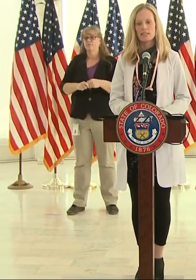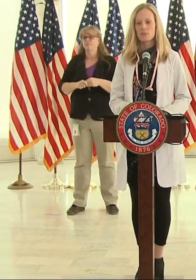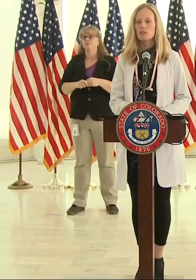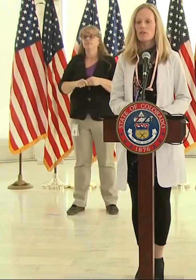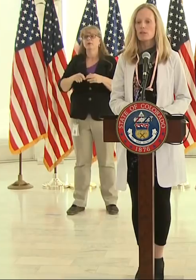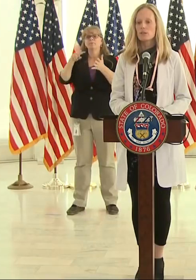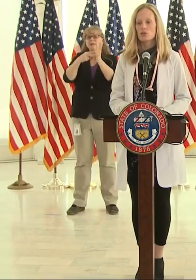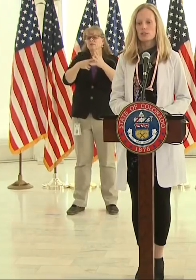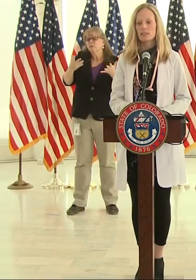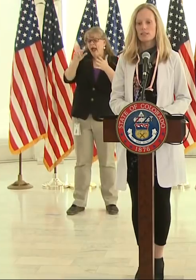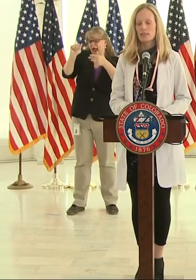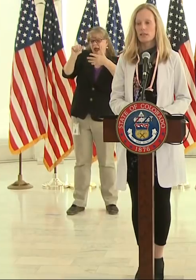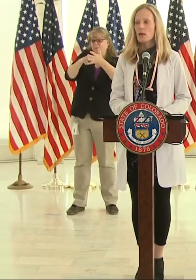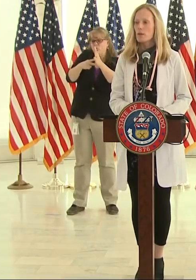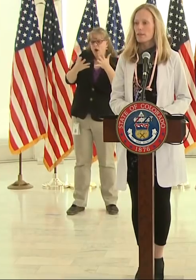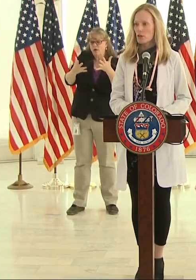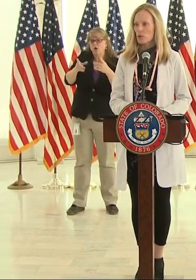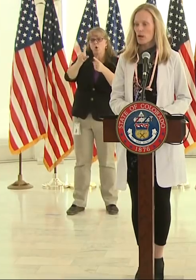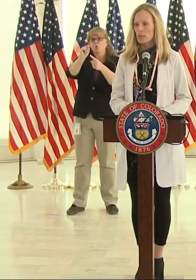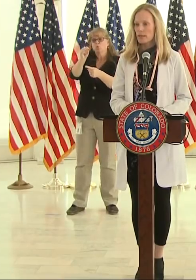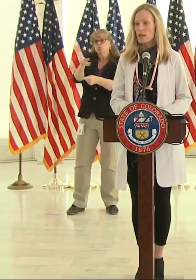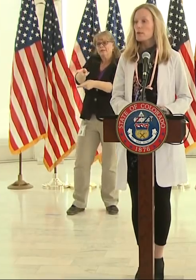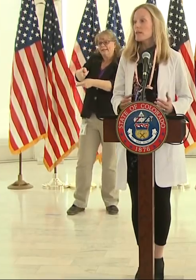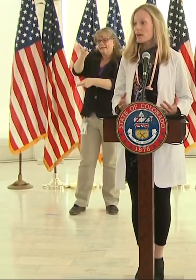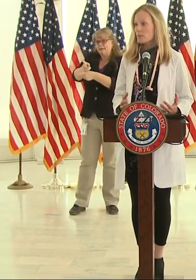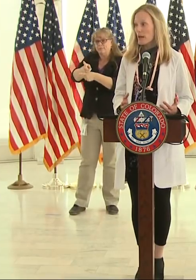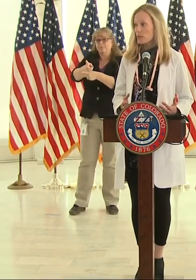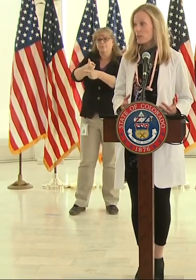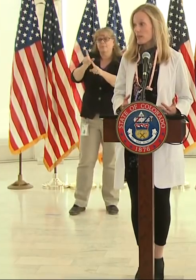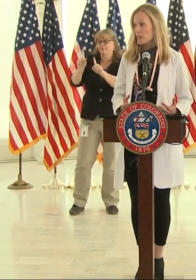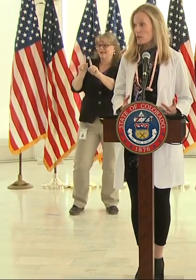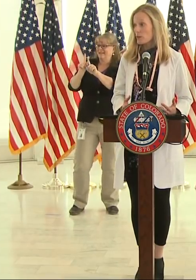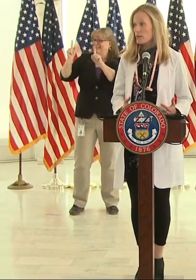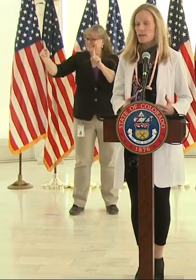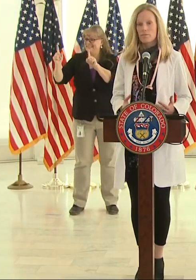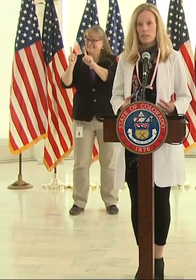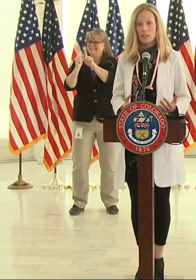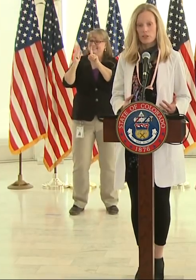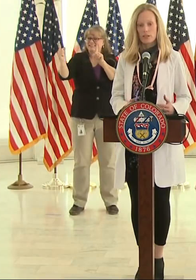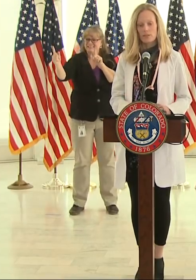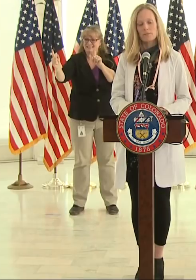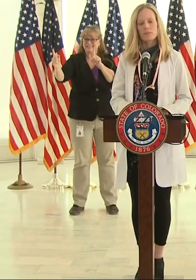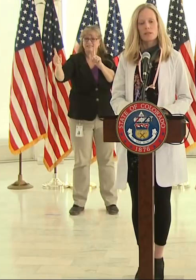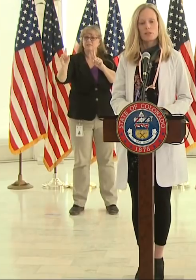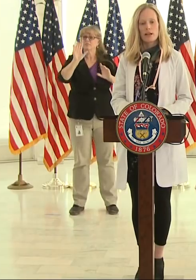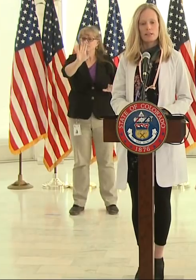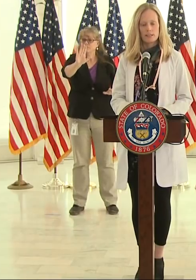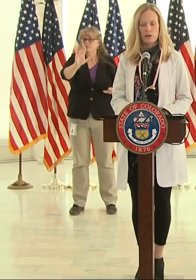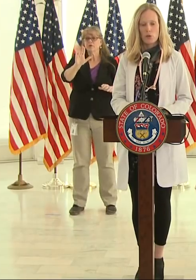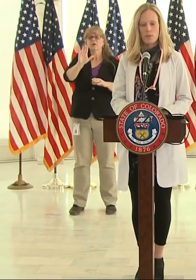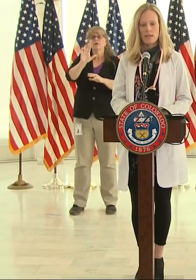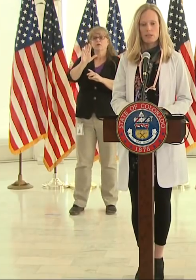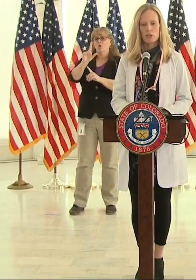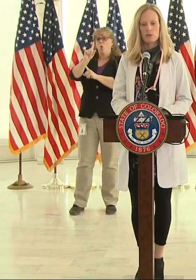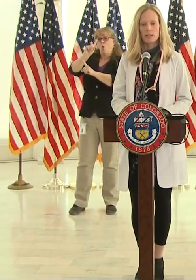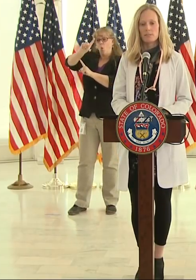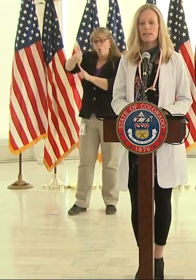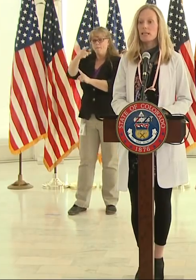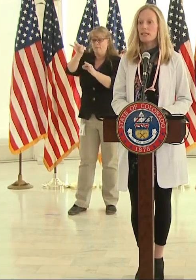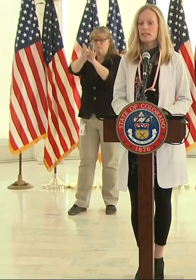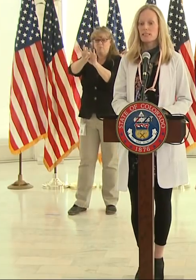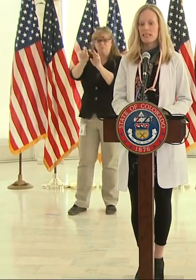maintain a sustainable level of social distancing by the general public, but not combined with any other initiatives. Scenario B